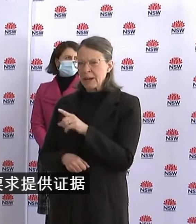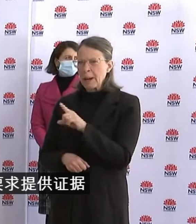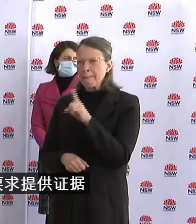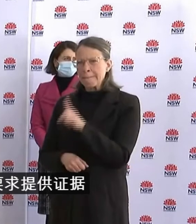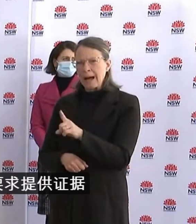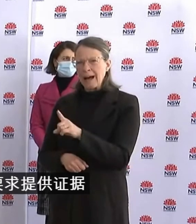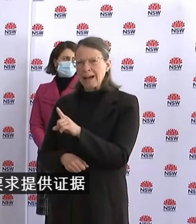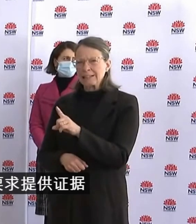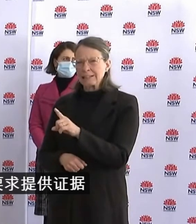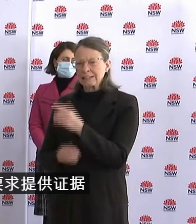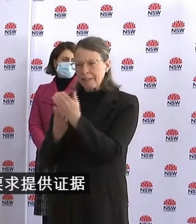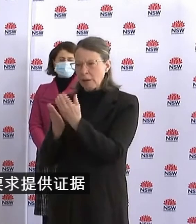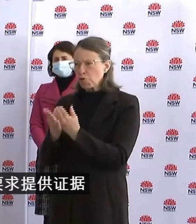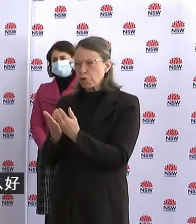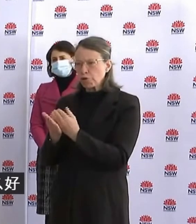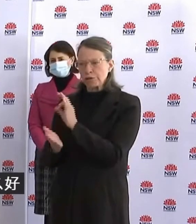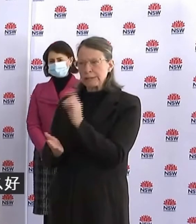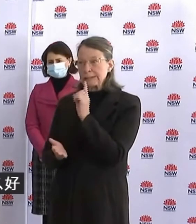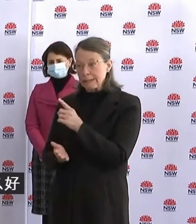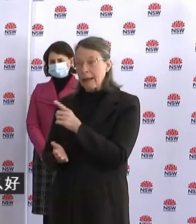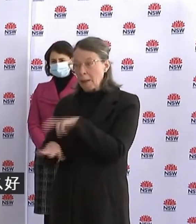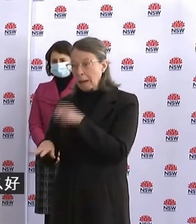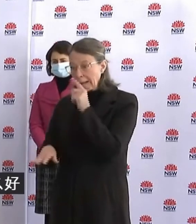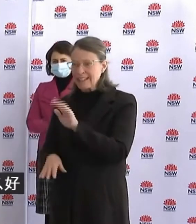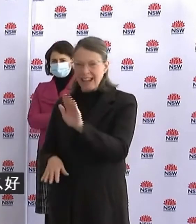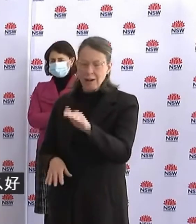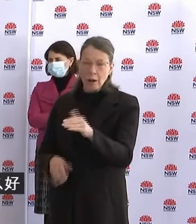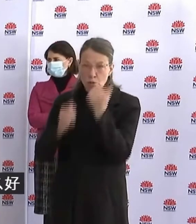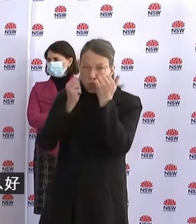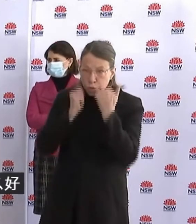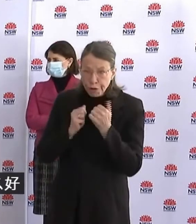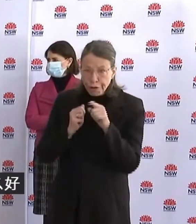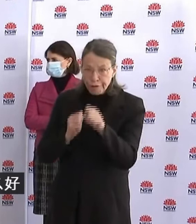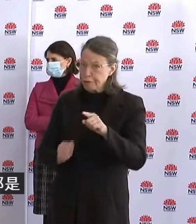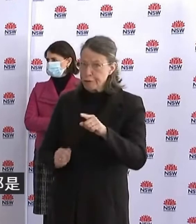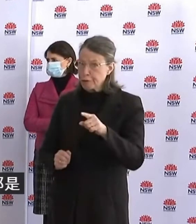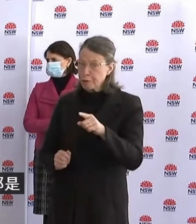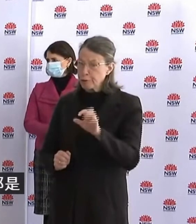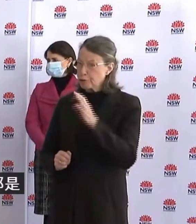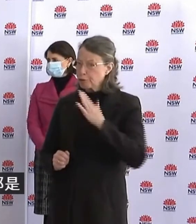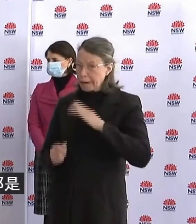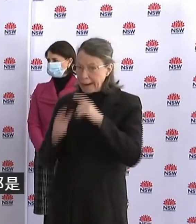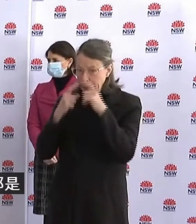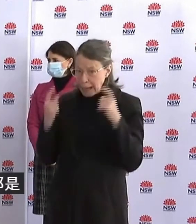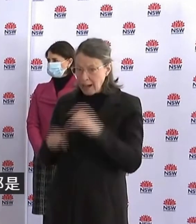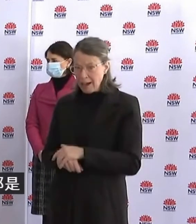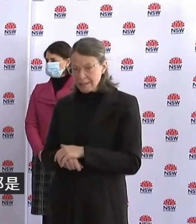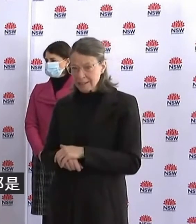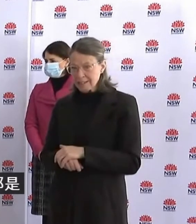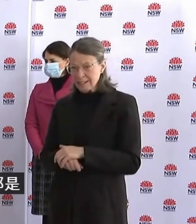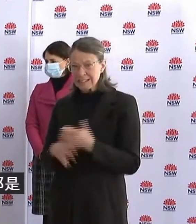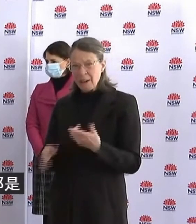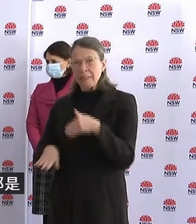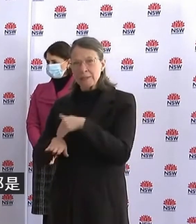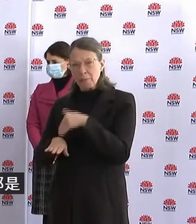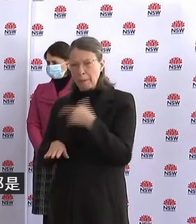provision in the order for police to ask for proof of that condition. Should you change that? Well, actually, again, the media